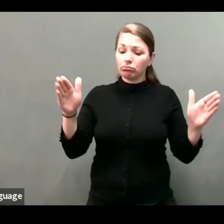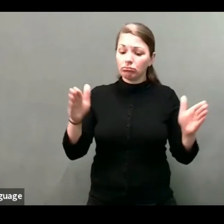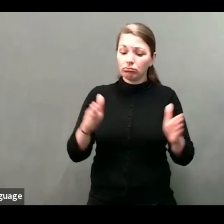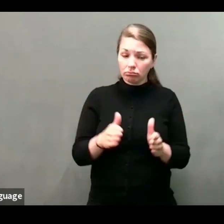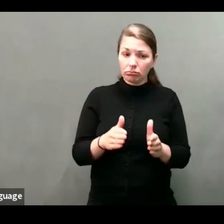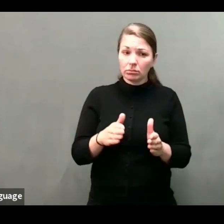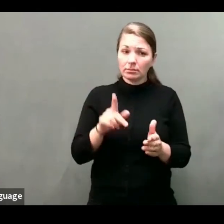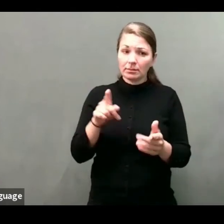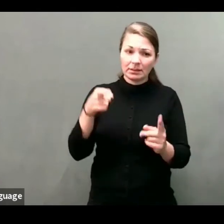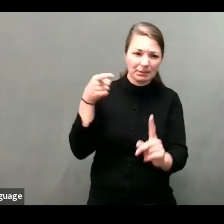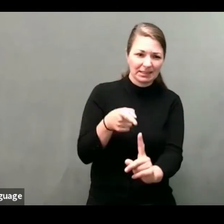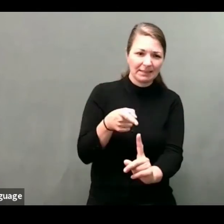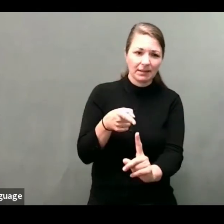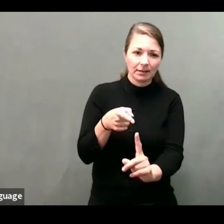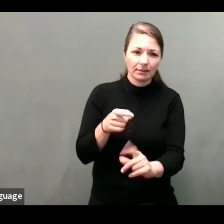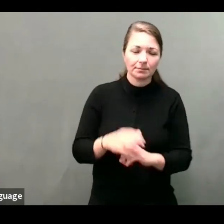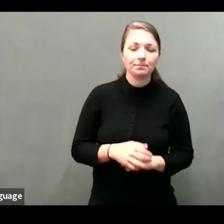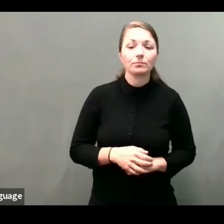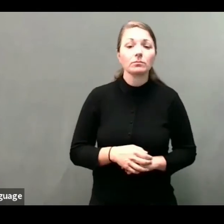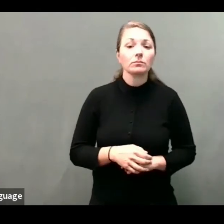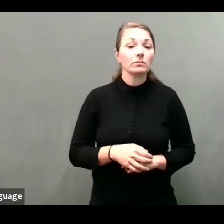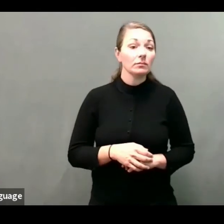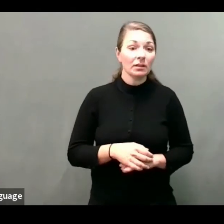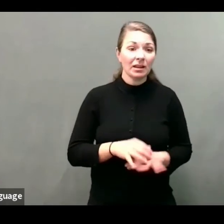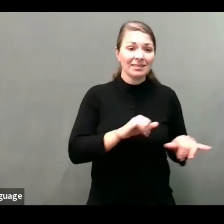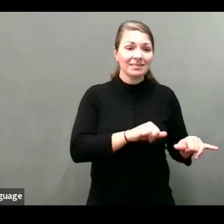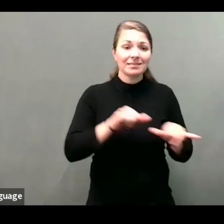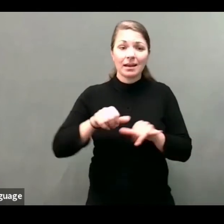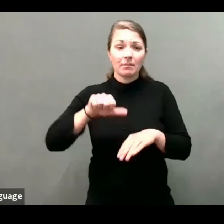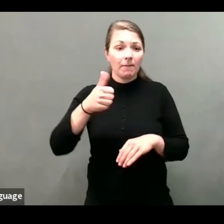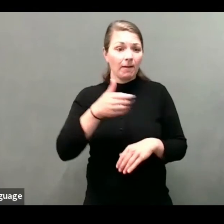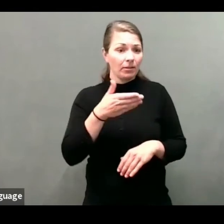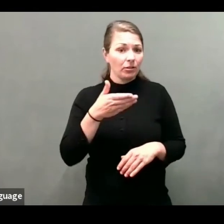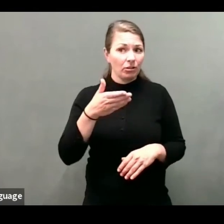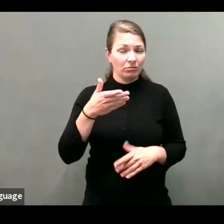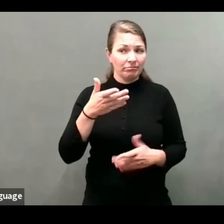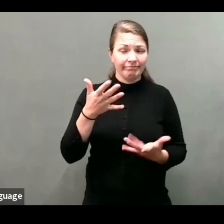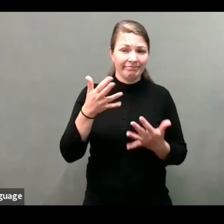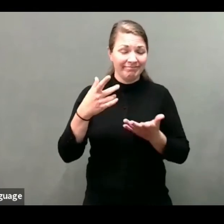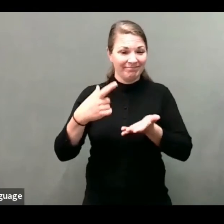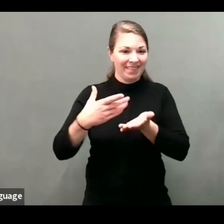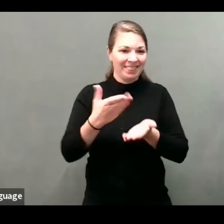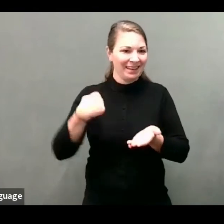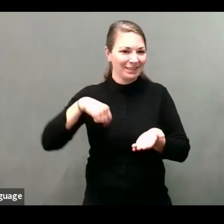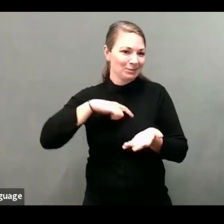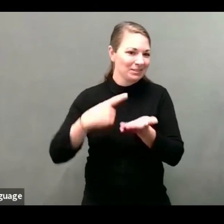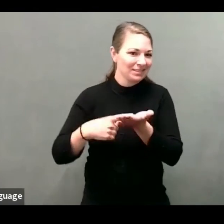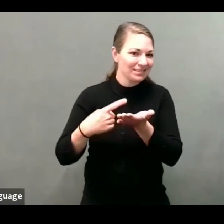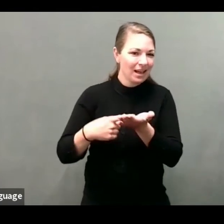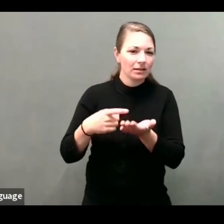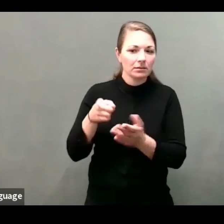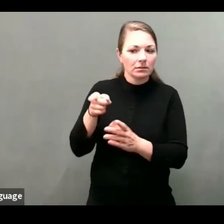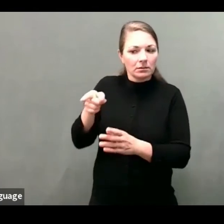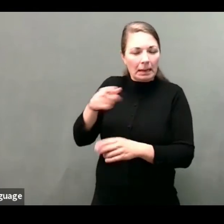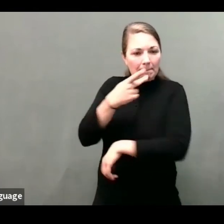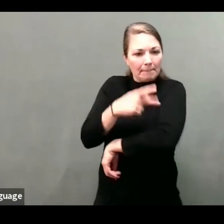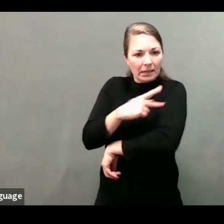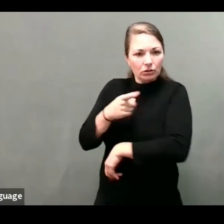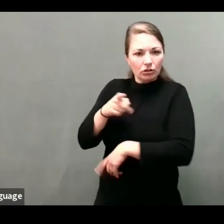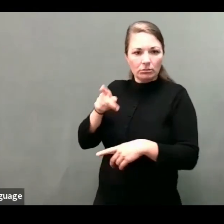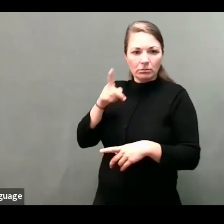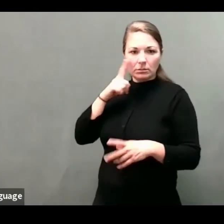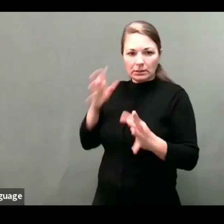need. Just like with anything else, the patient gets to choose every part of this. So if there's a question that they don't want to